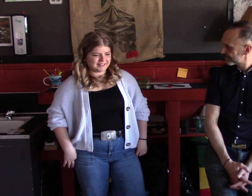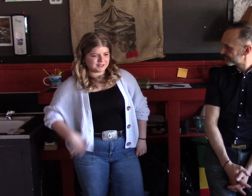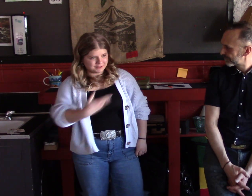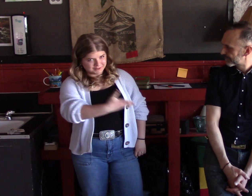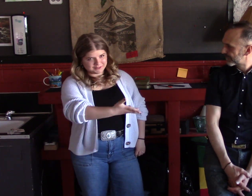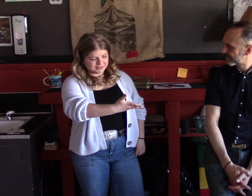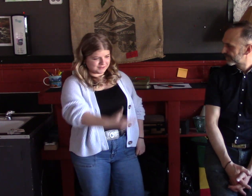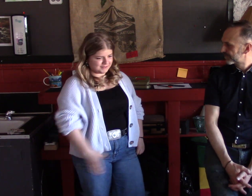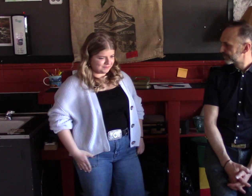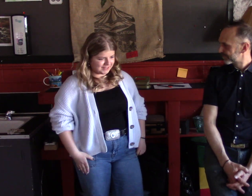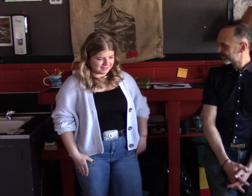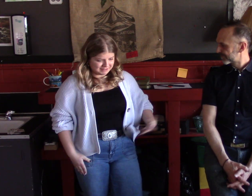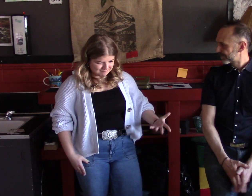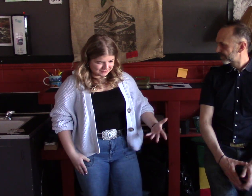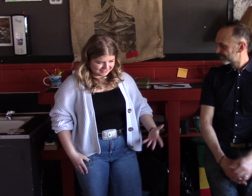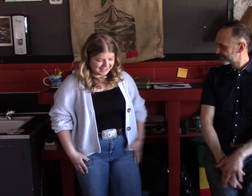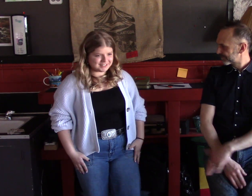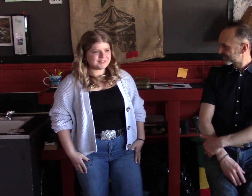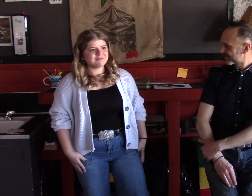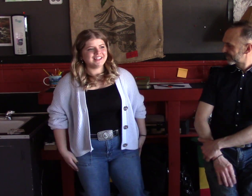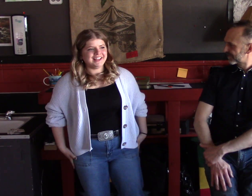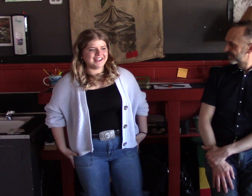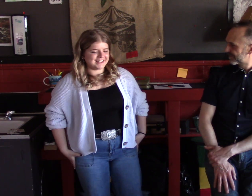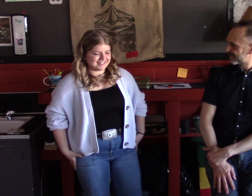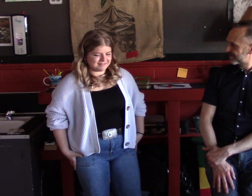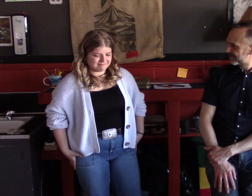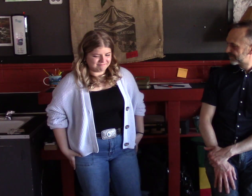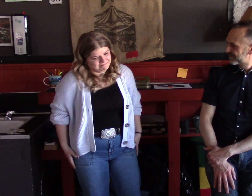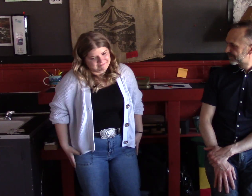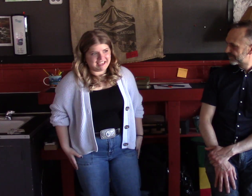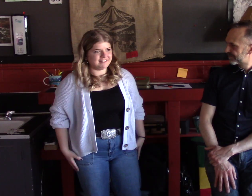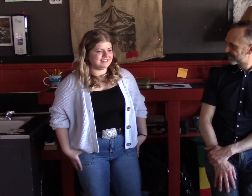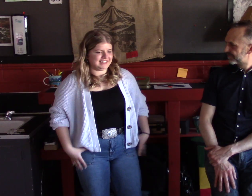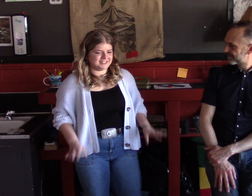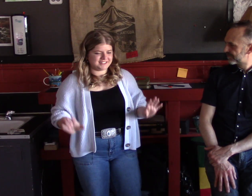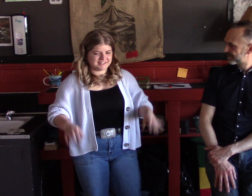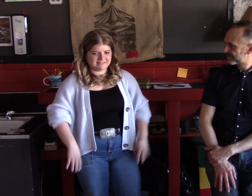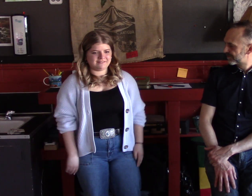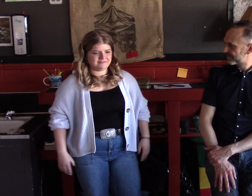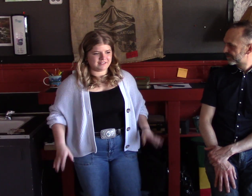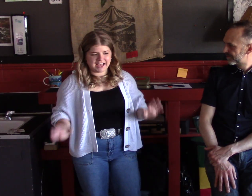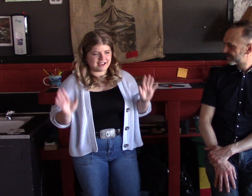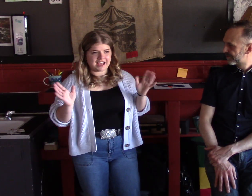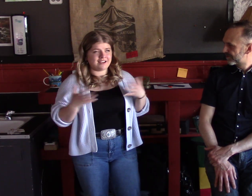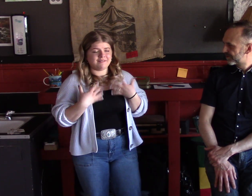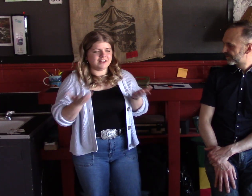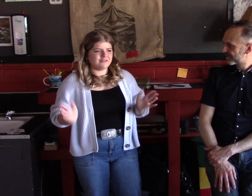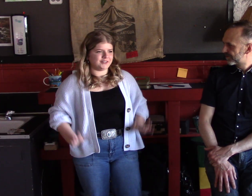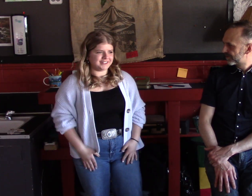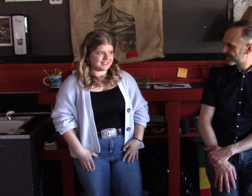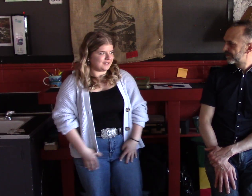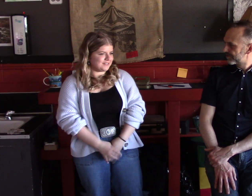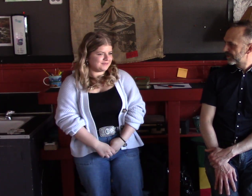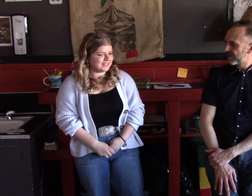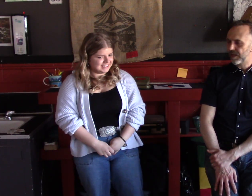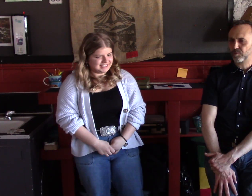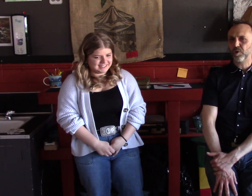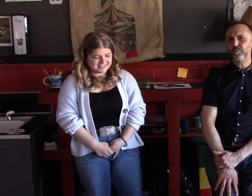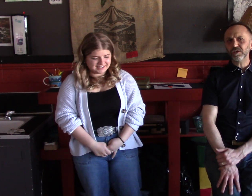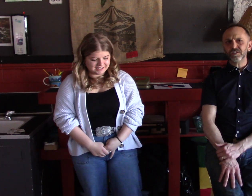who was also in Mr. Paul's class. Yeah, I just have a love for it. So. What do you see as